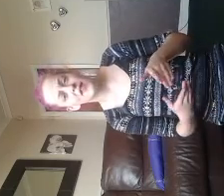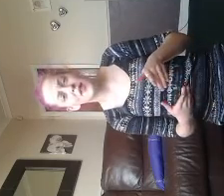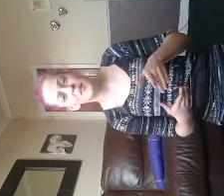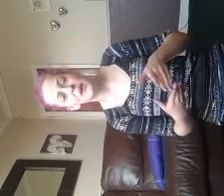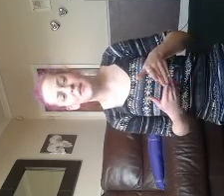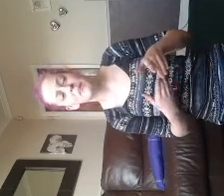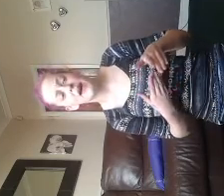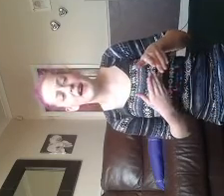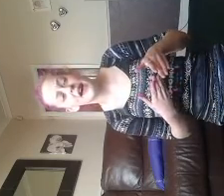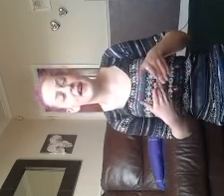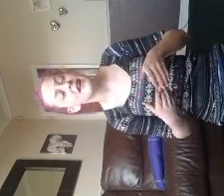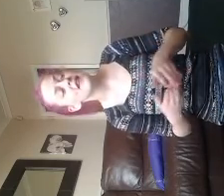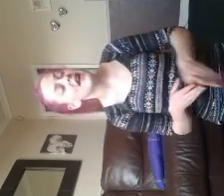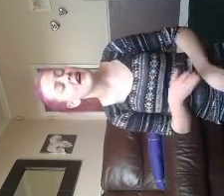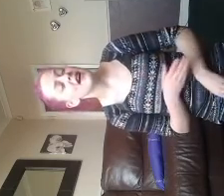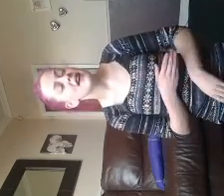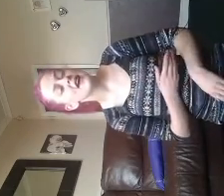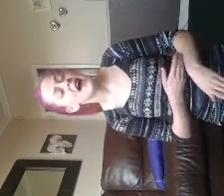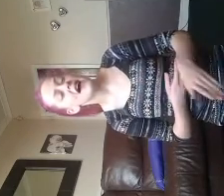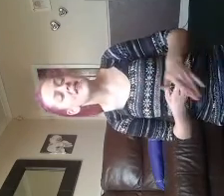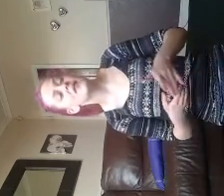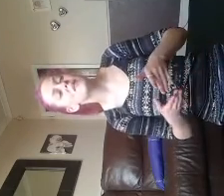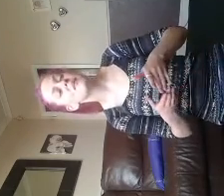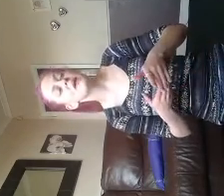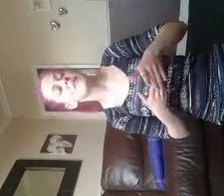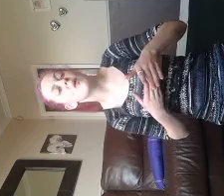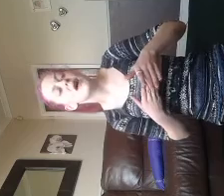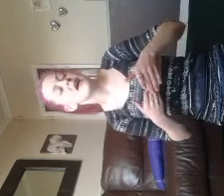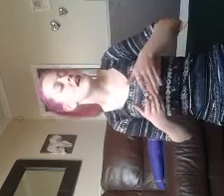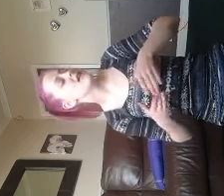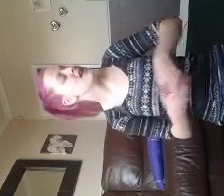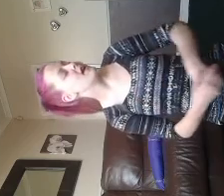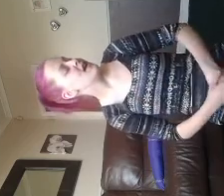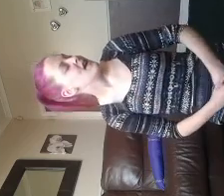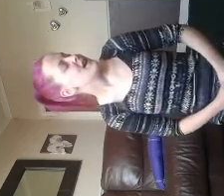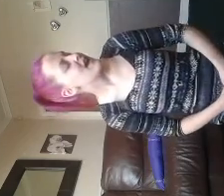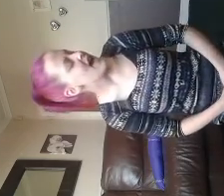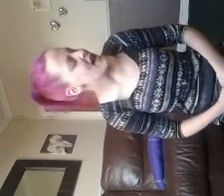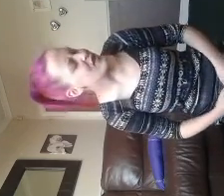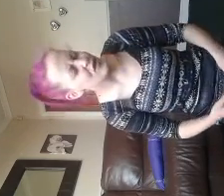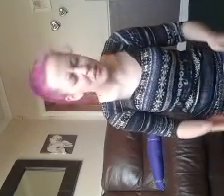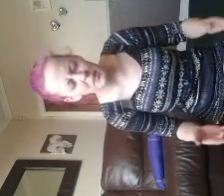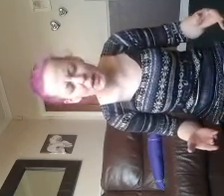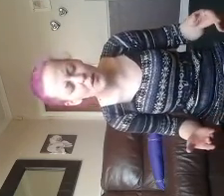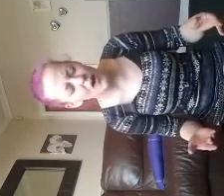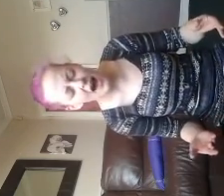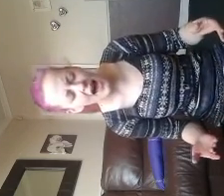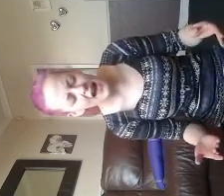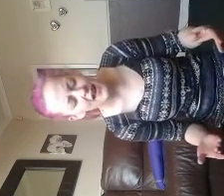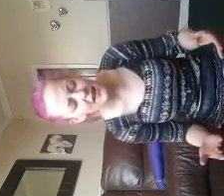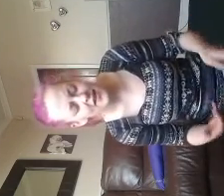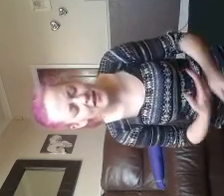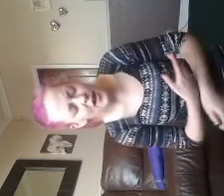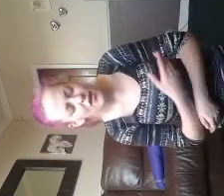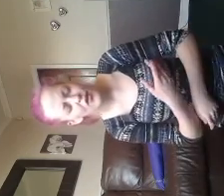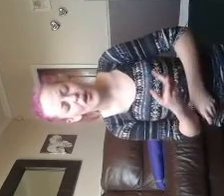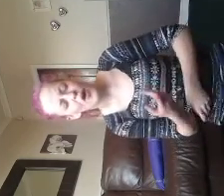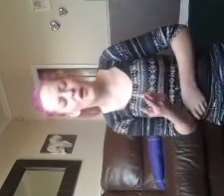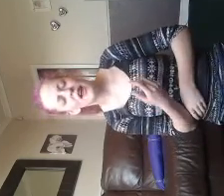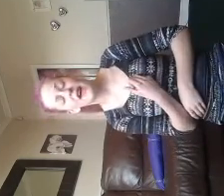Got to be bad, got to be wise. Got to be wise, don't